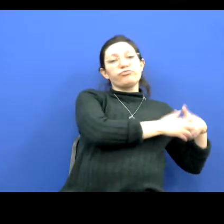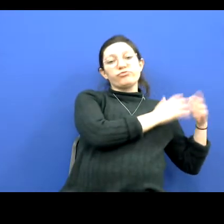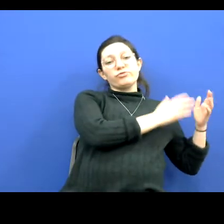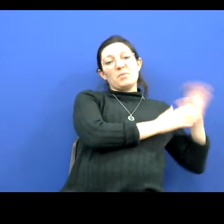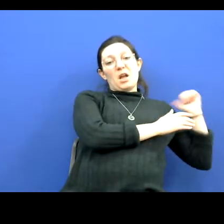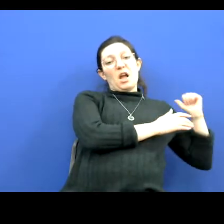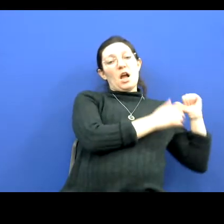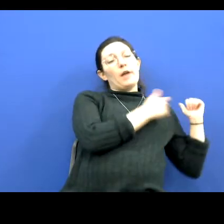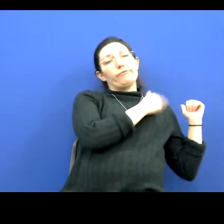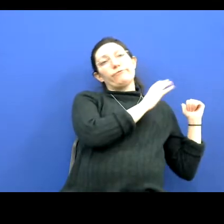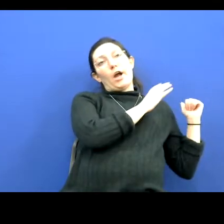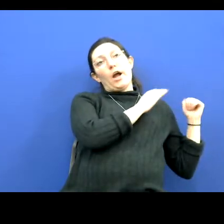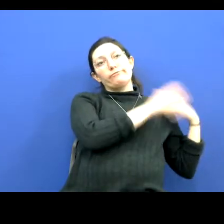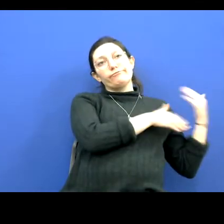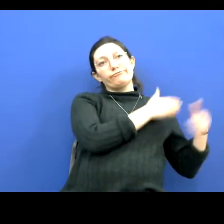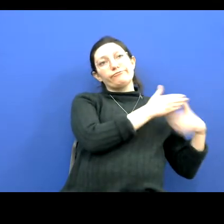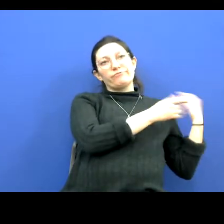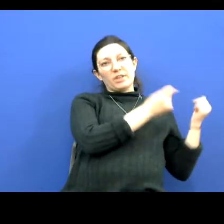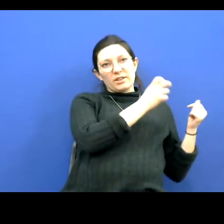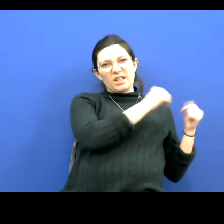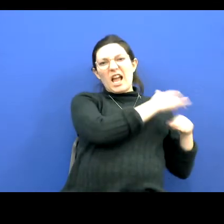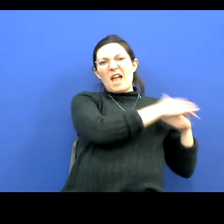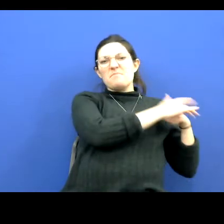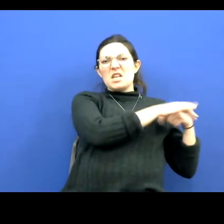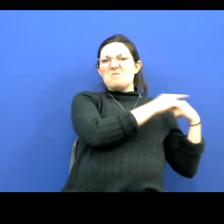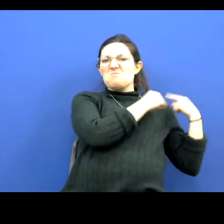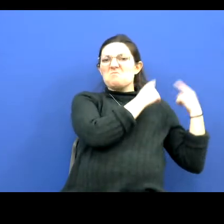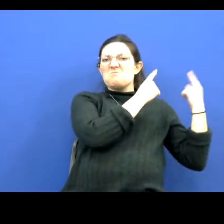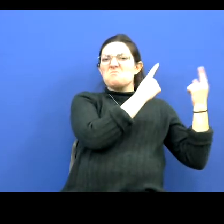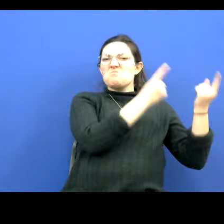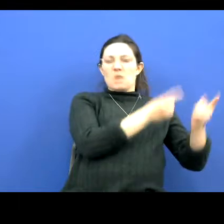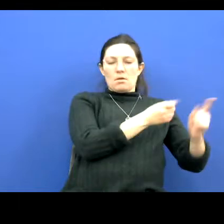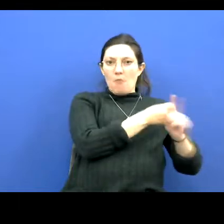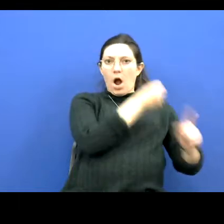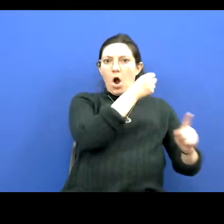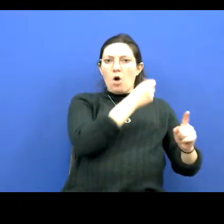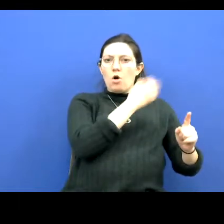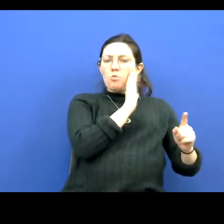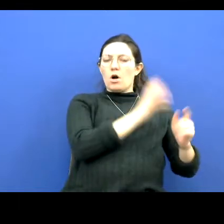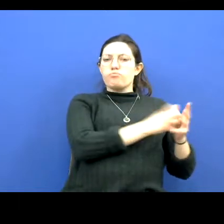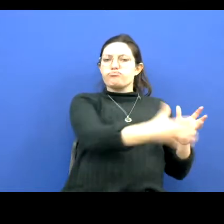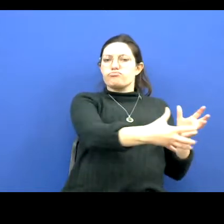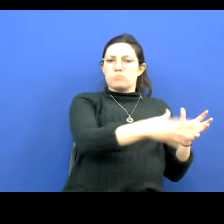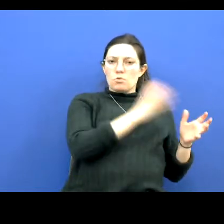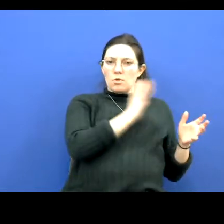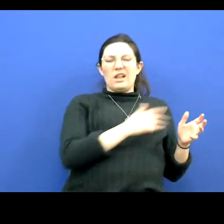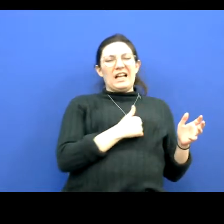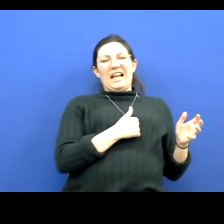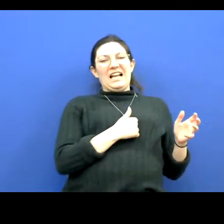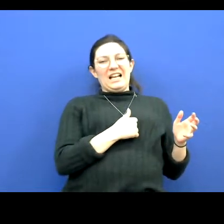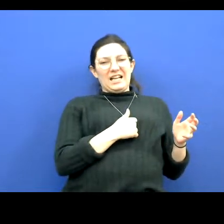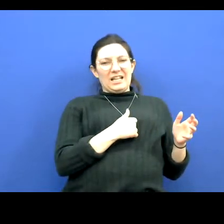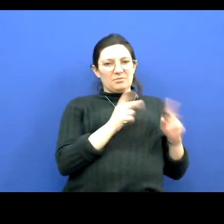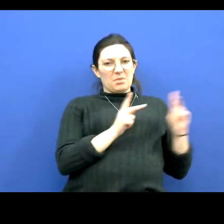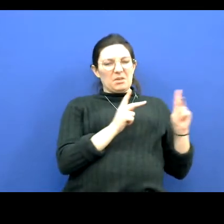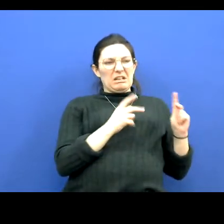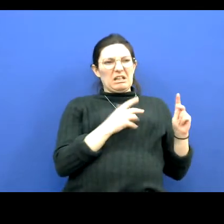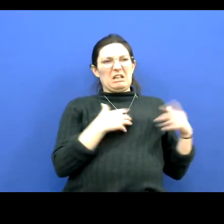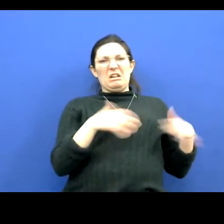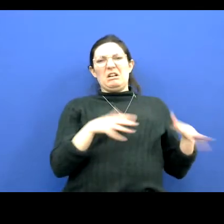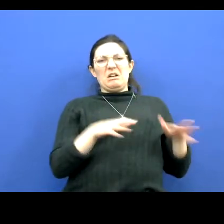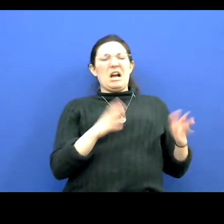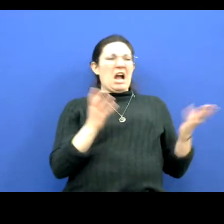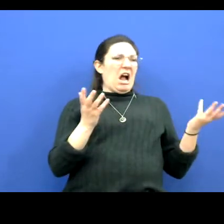then build a factory, you don't want them building it right up to the setback as close as they can to